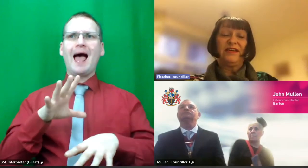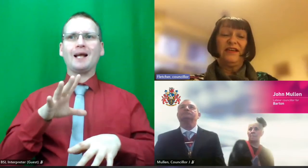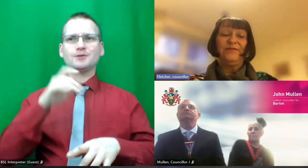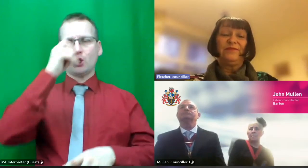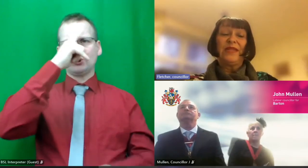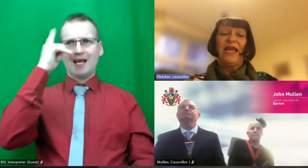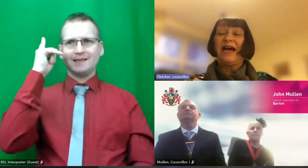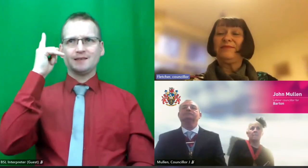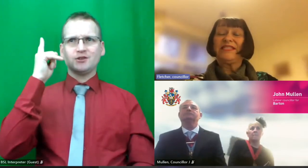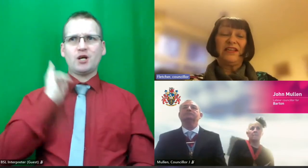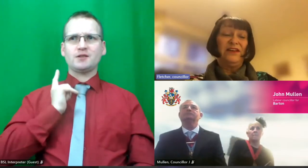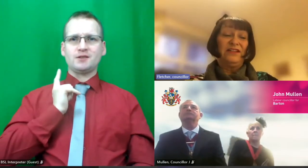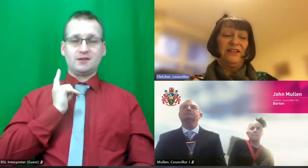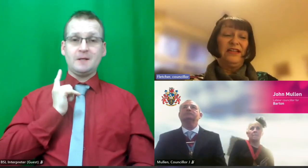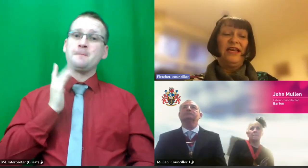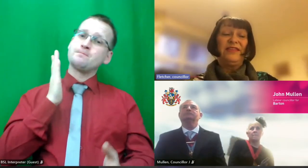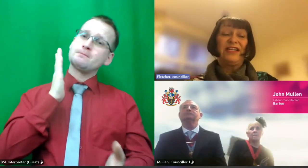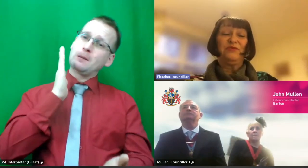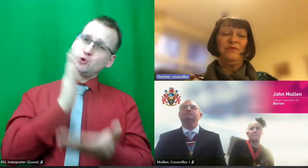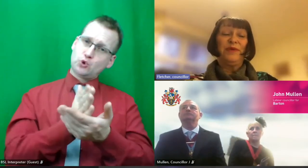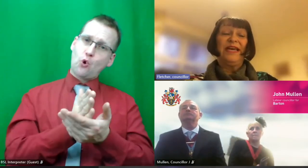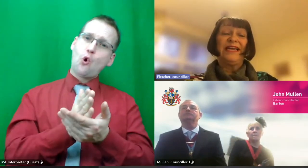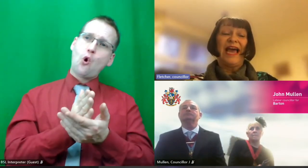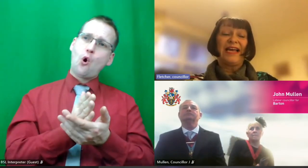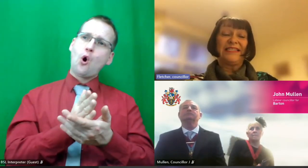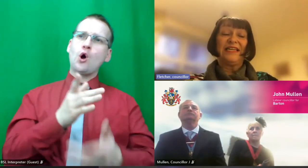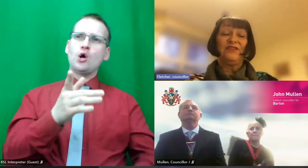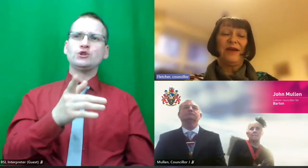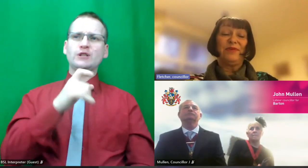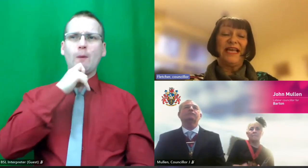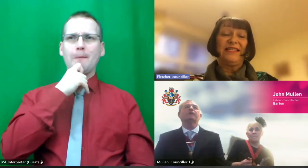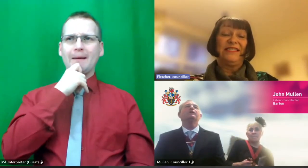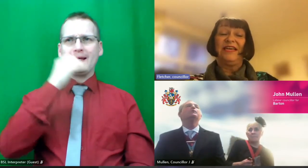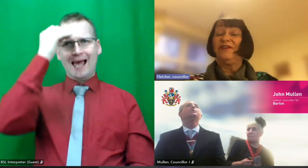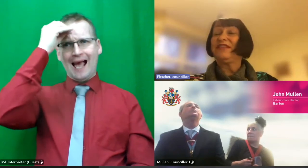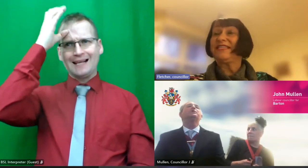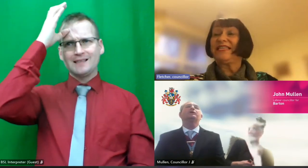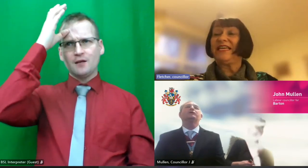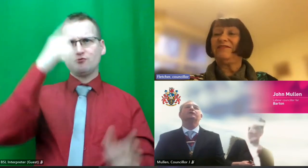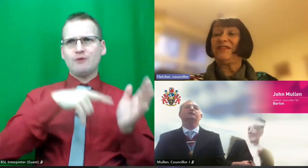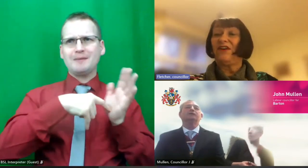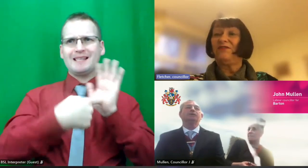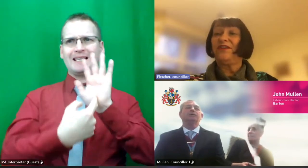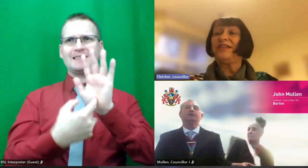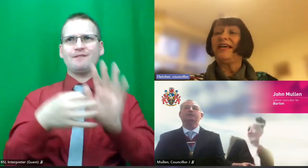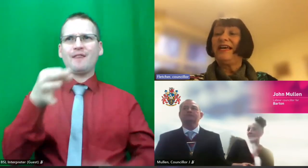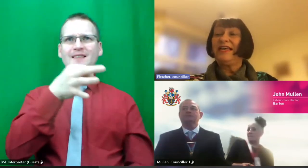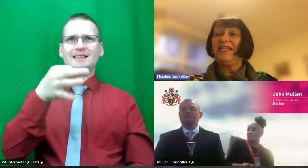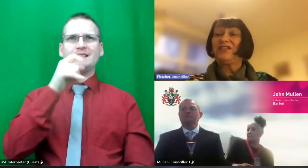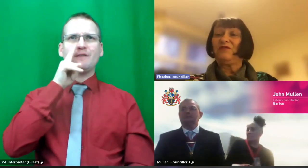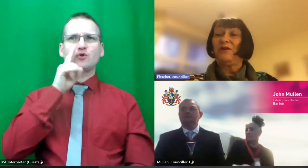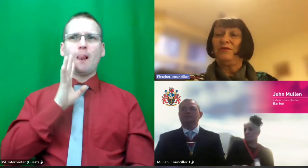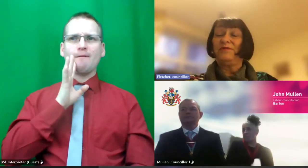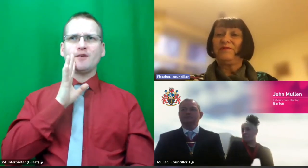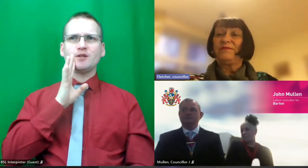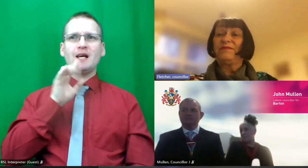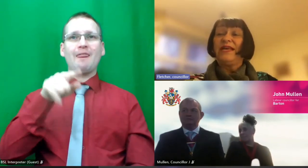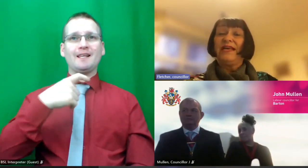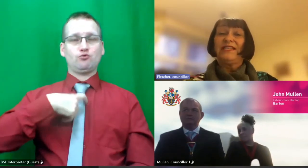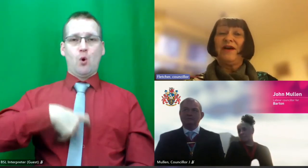conscientious. I'm certain that she will be an excellent representative of the City of Salford in this